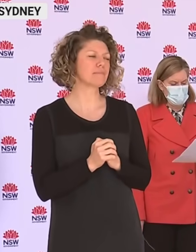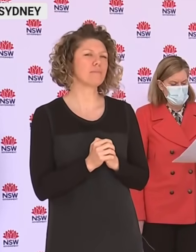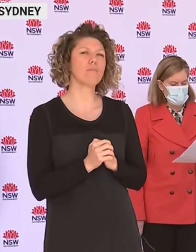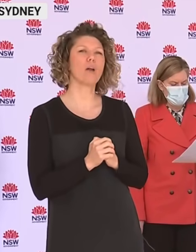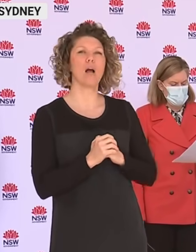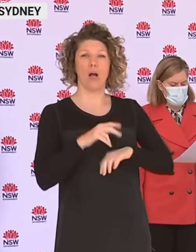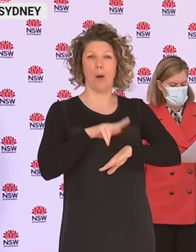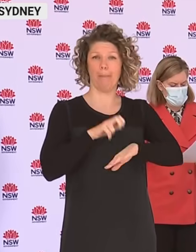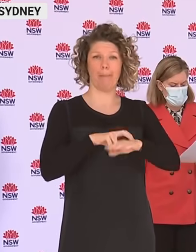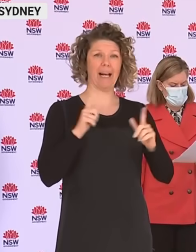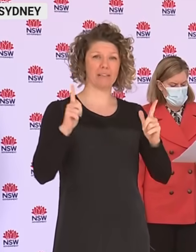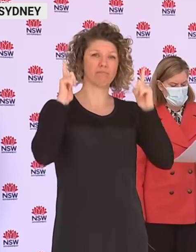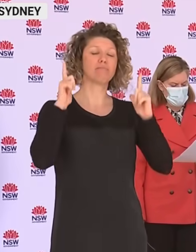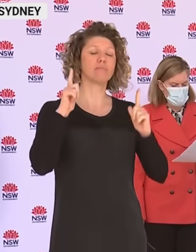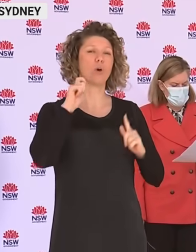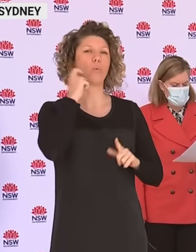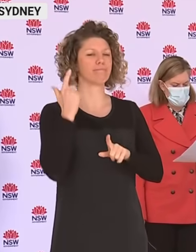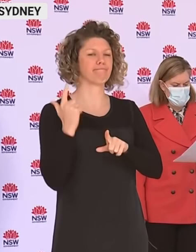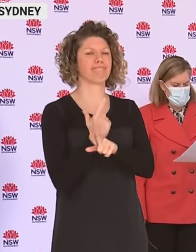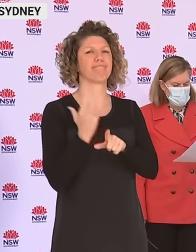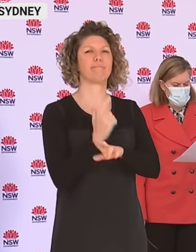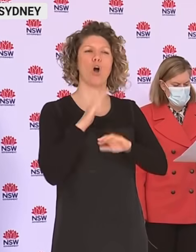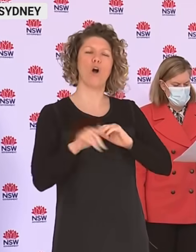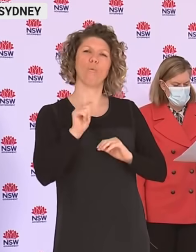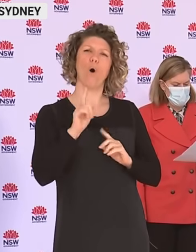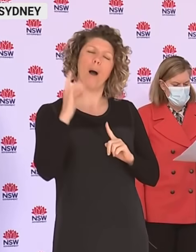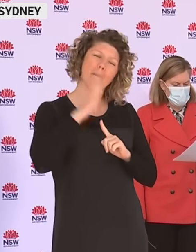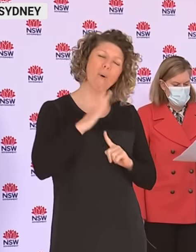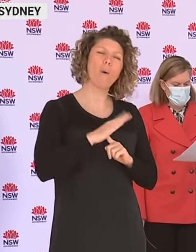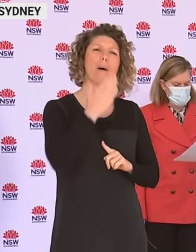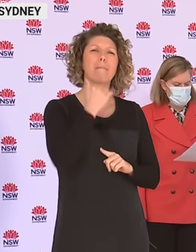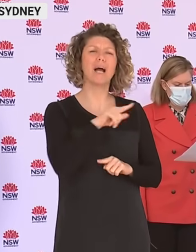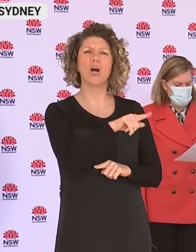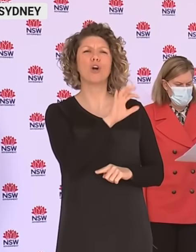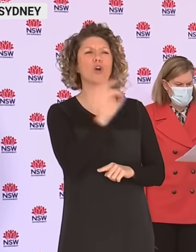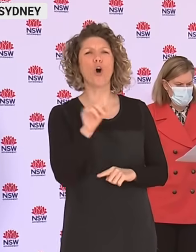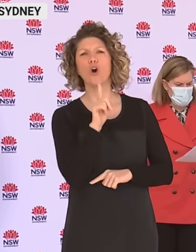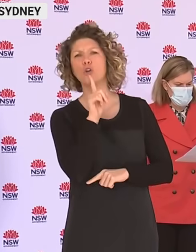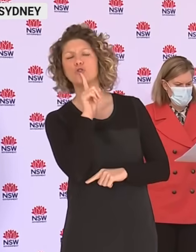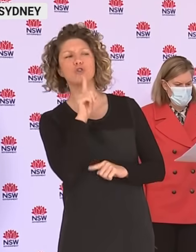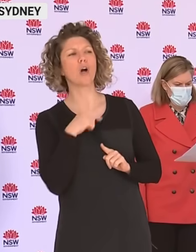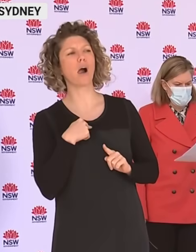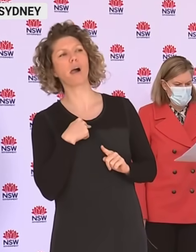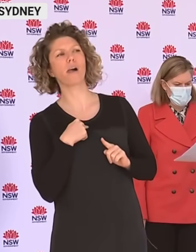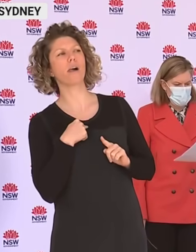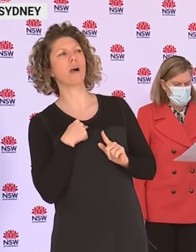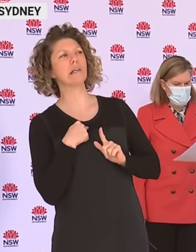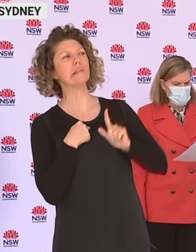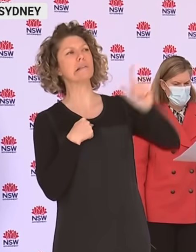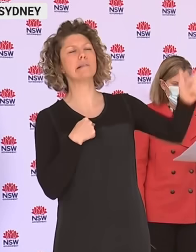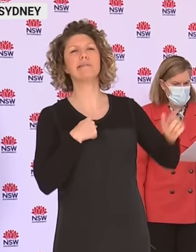Commissioner Warboys will stress the importance of people in Greater Sydney not trying to sneak out to the regions. The regions have